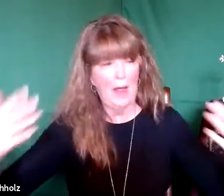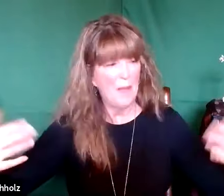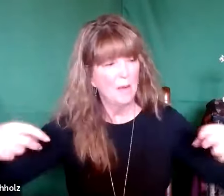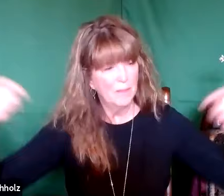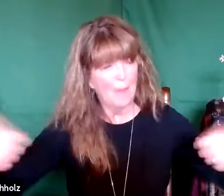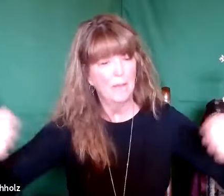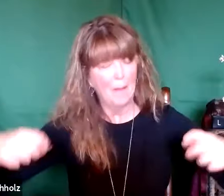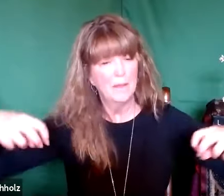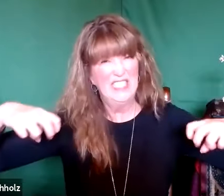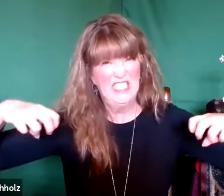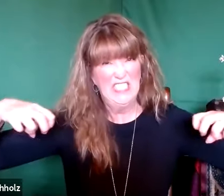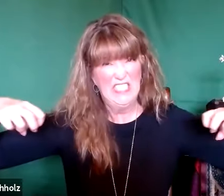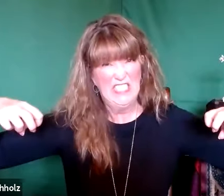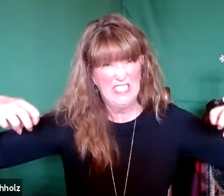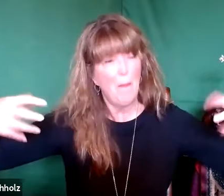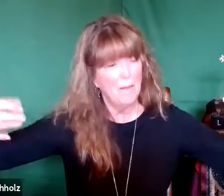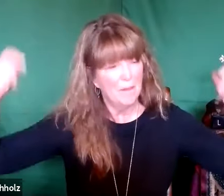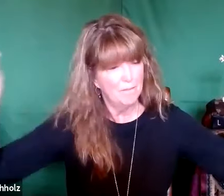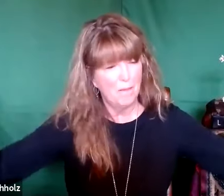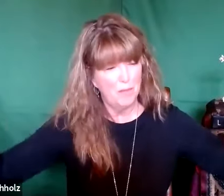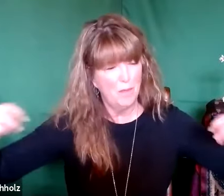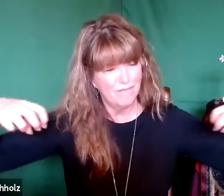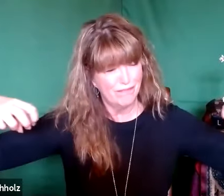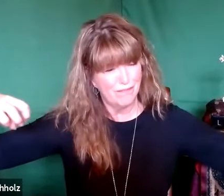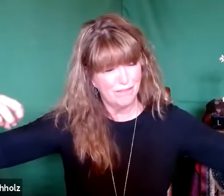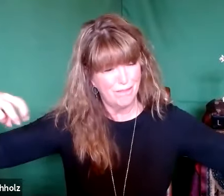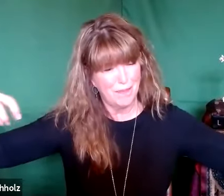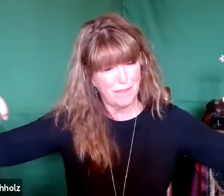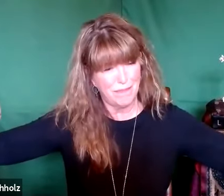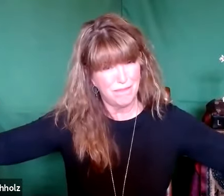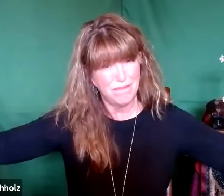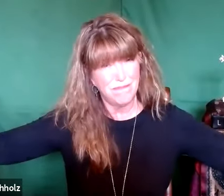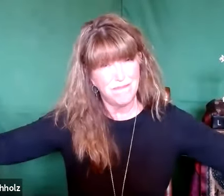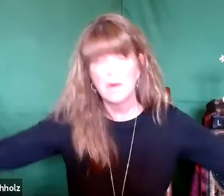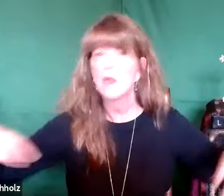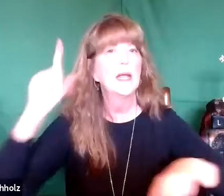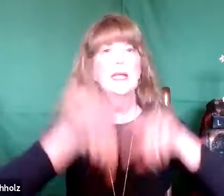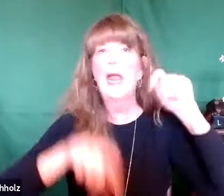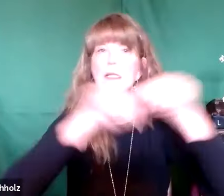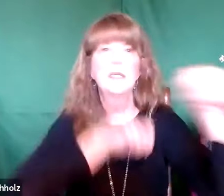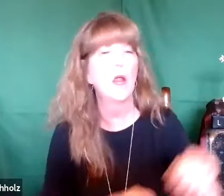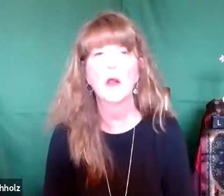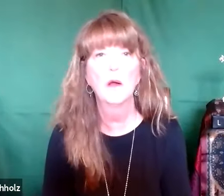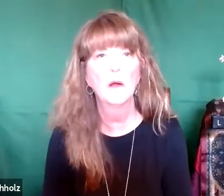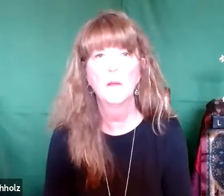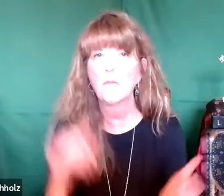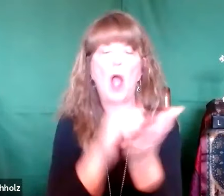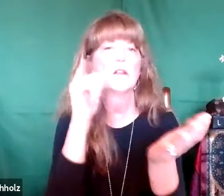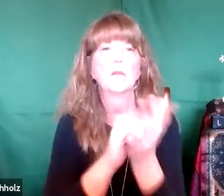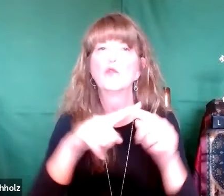it, and they could not pull it apart. They couldn't